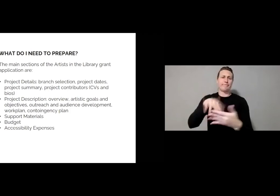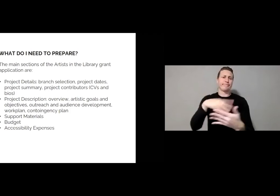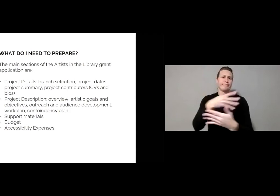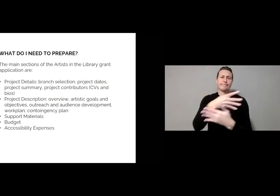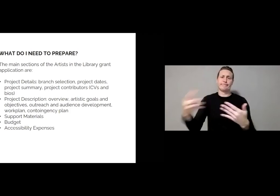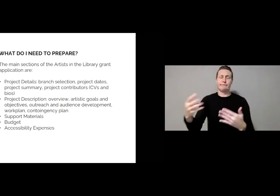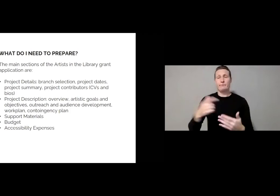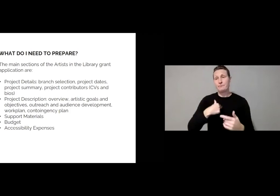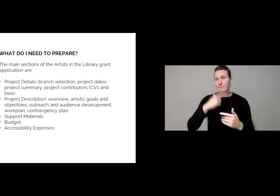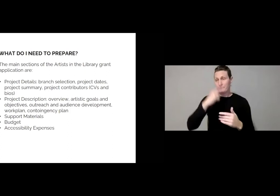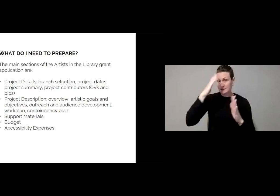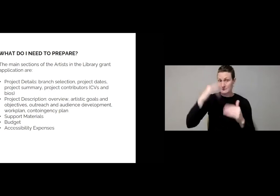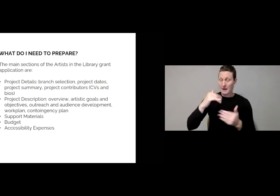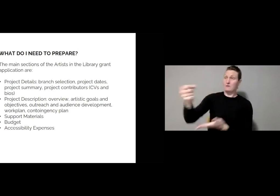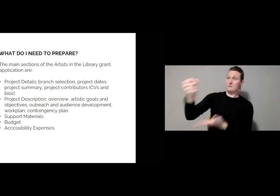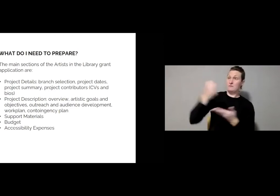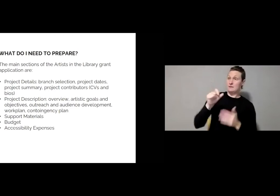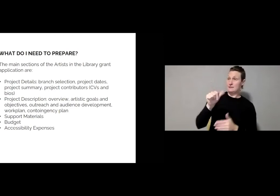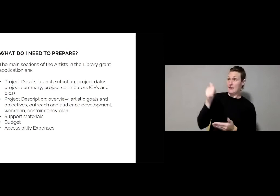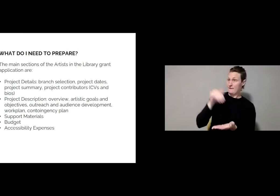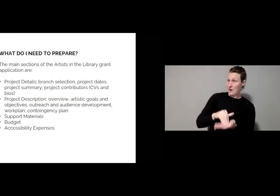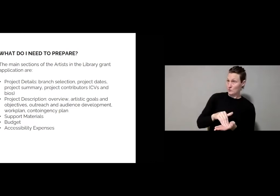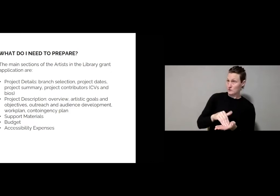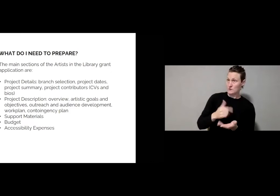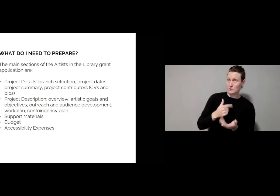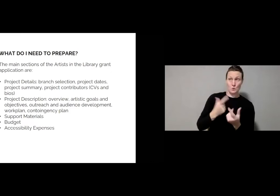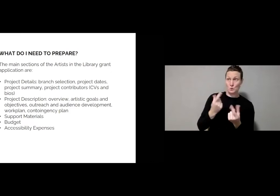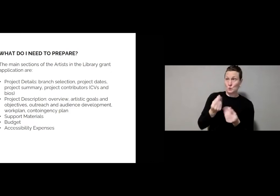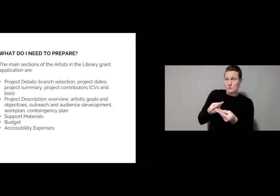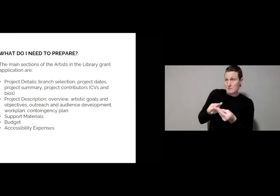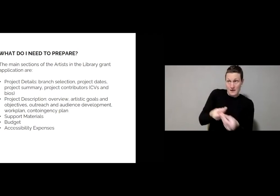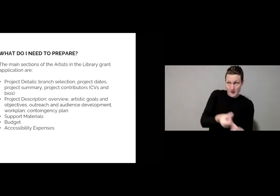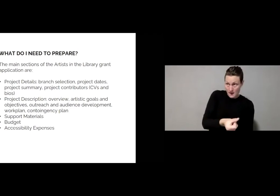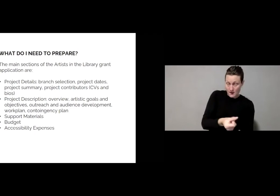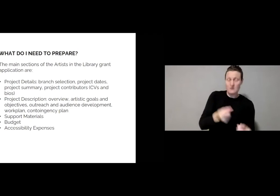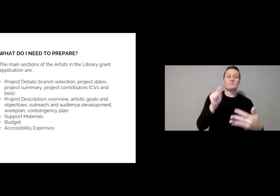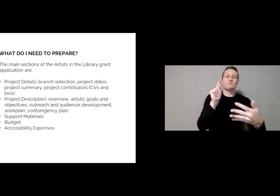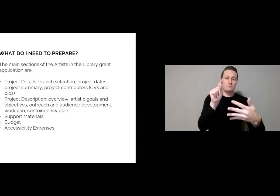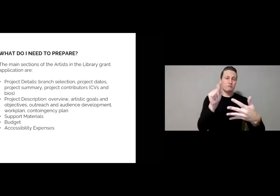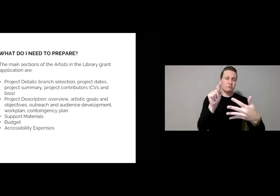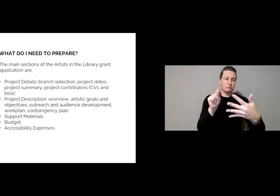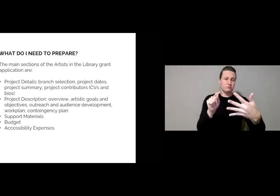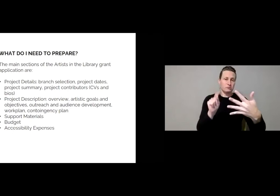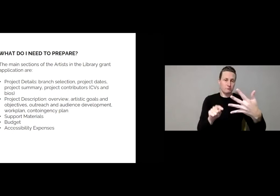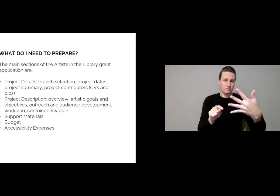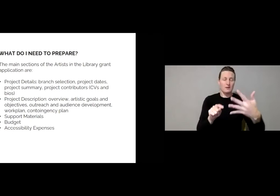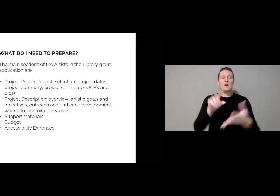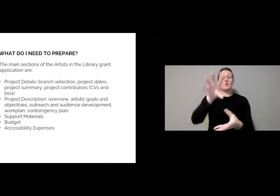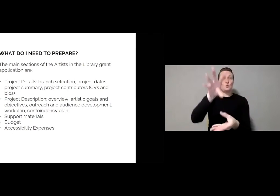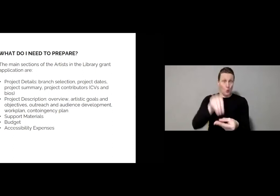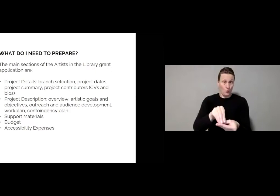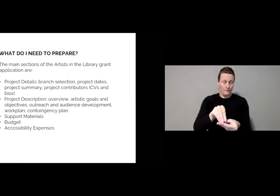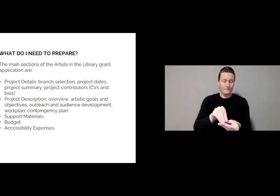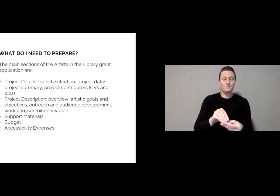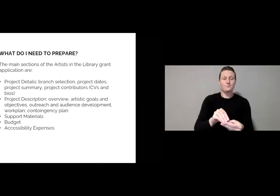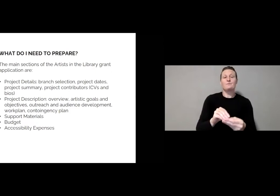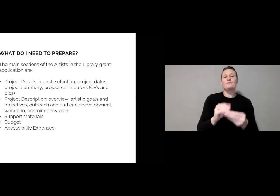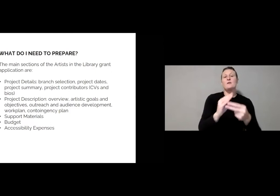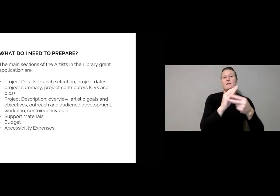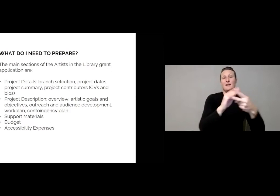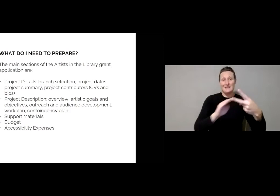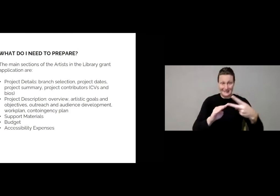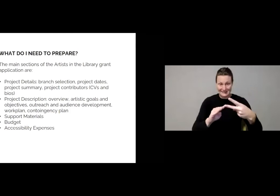revenue, expenses, just add the totals in there. And then there's a section called supplementary budget